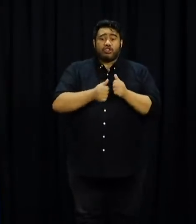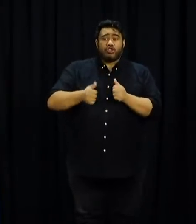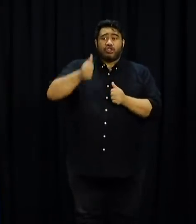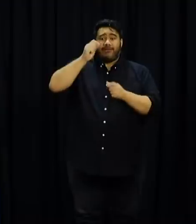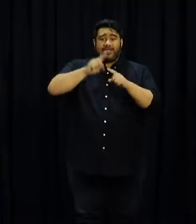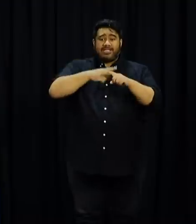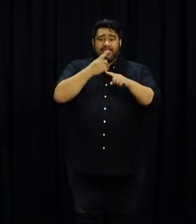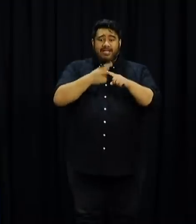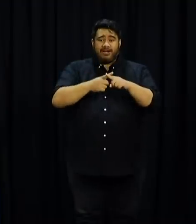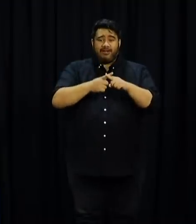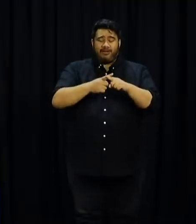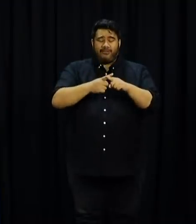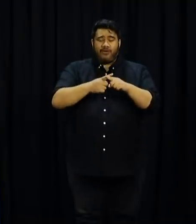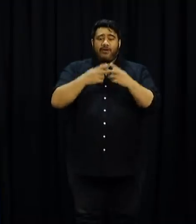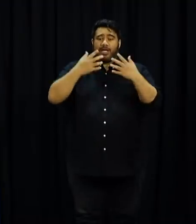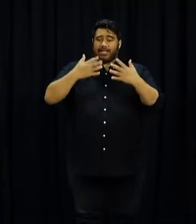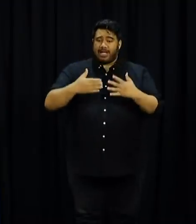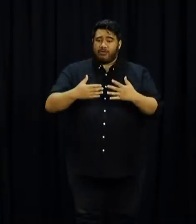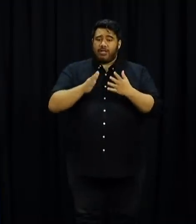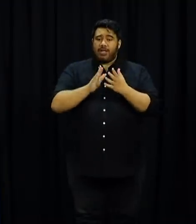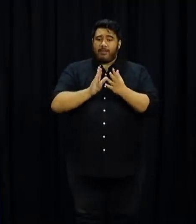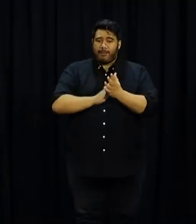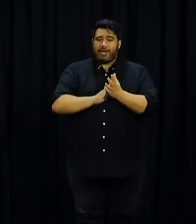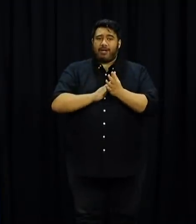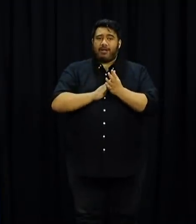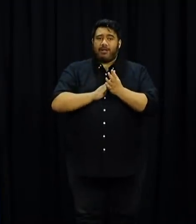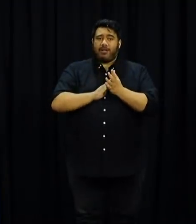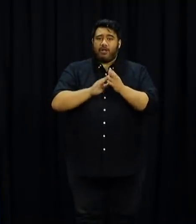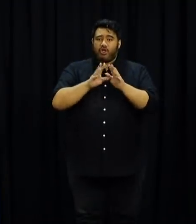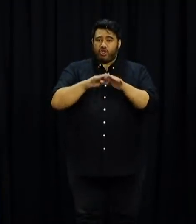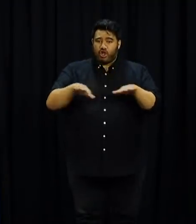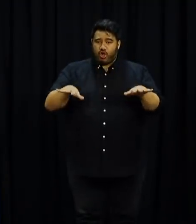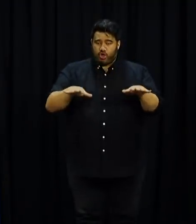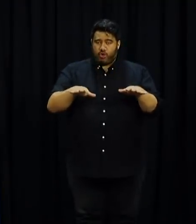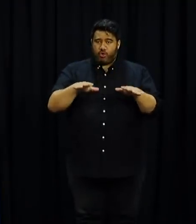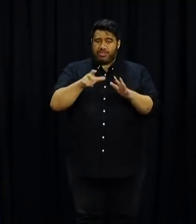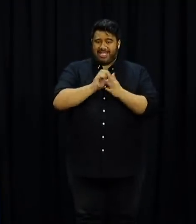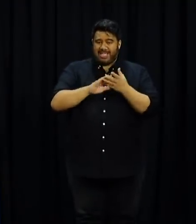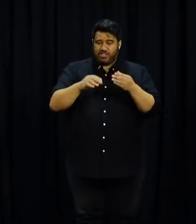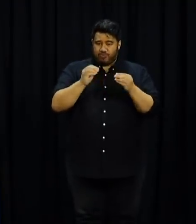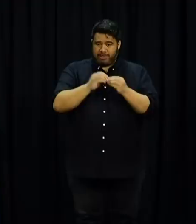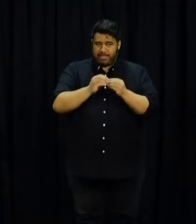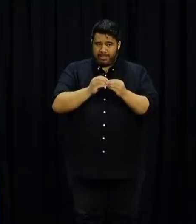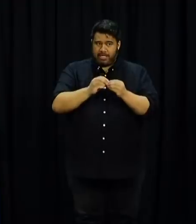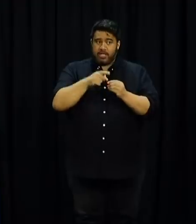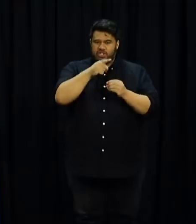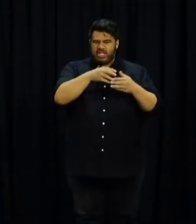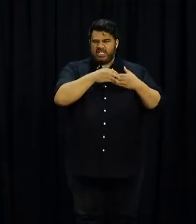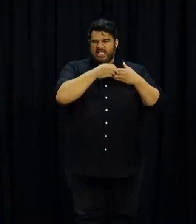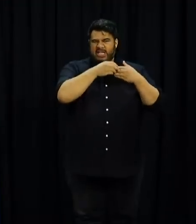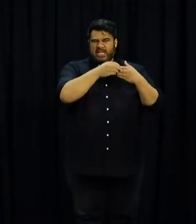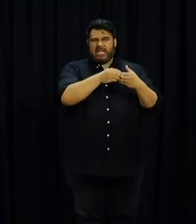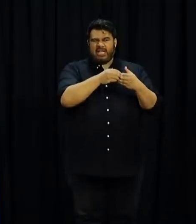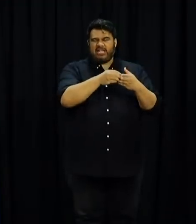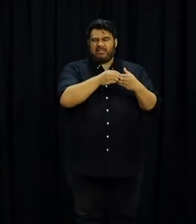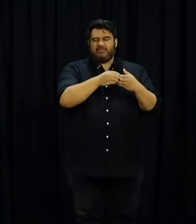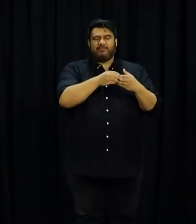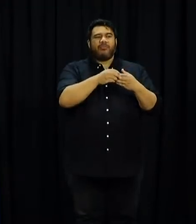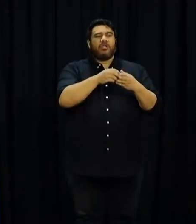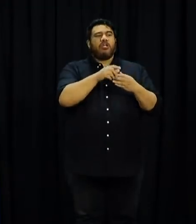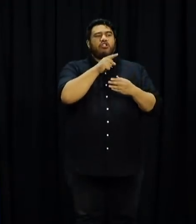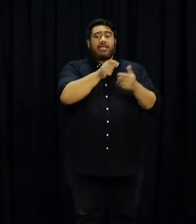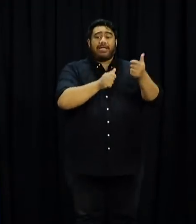of Counties Manukau District Health Board, that's Margie Upper. She's the lead CE for the Auckland region on the COVID-19 response. She texted me at